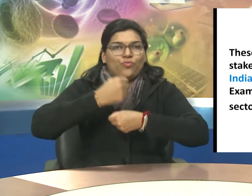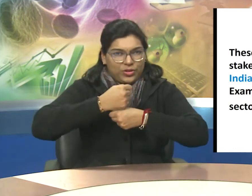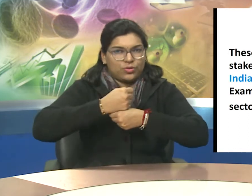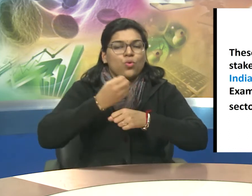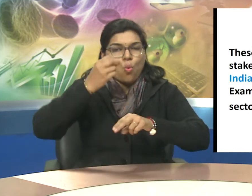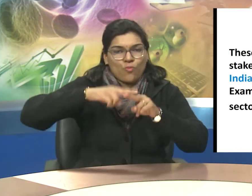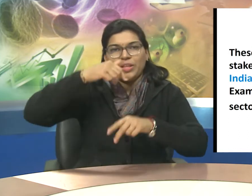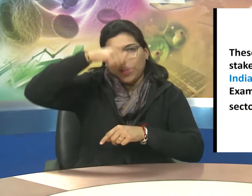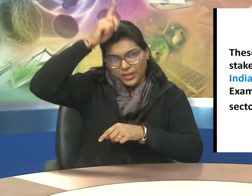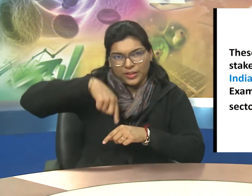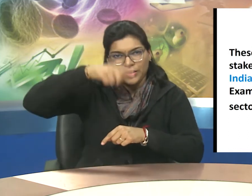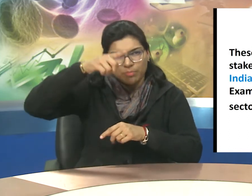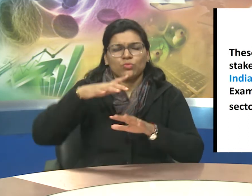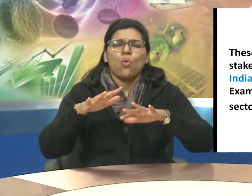These are the banks where